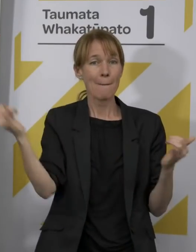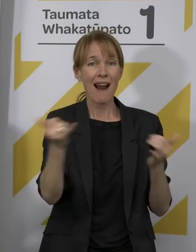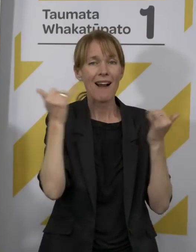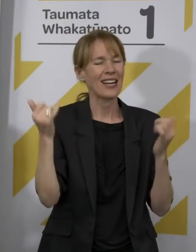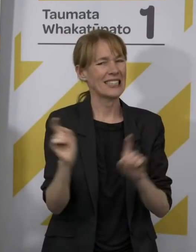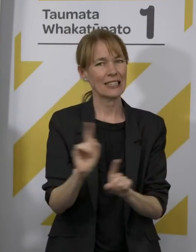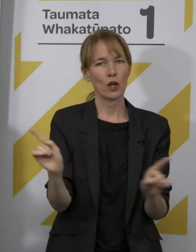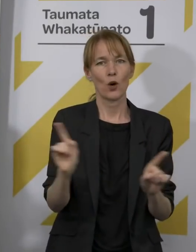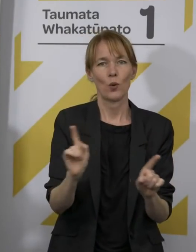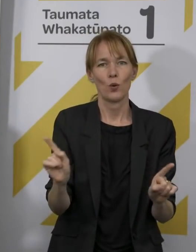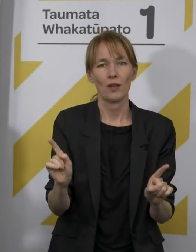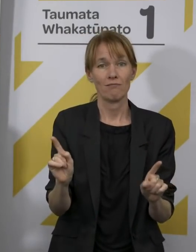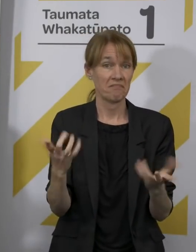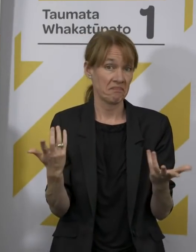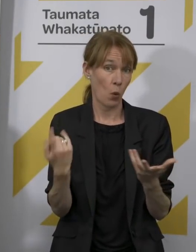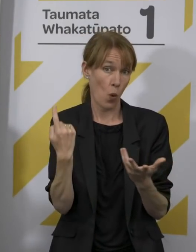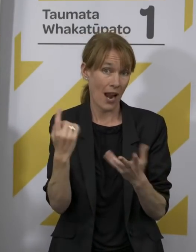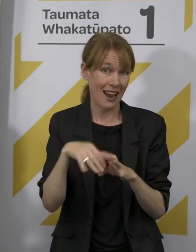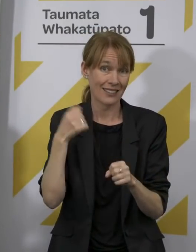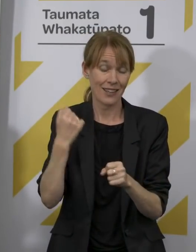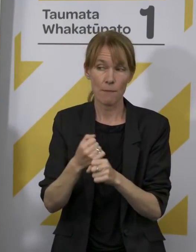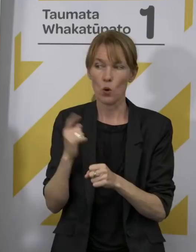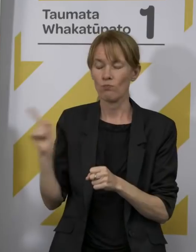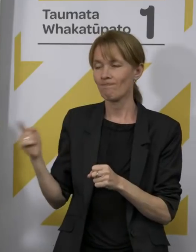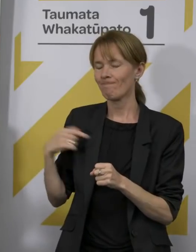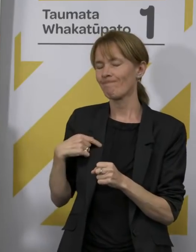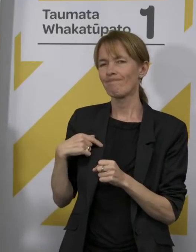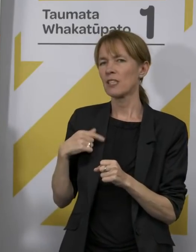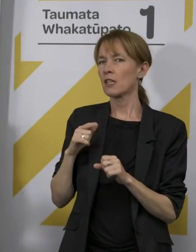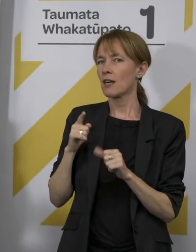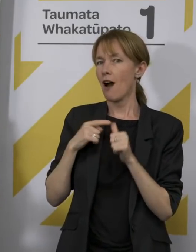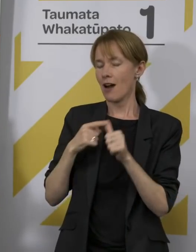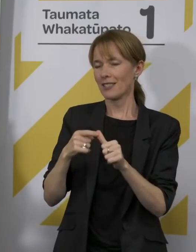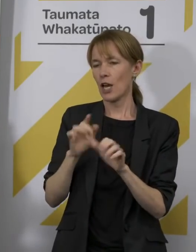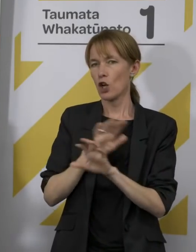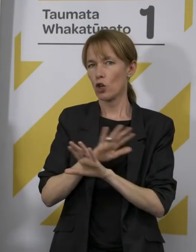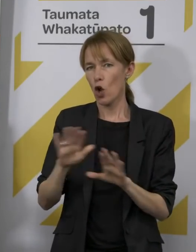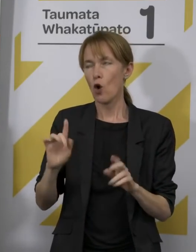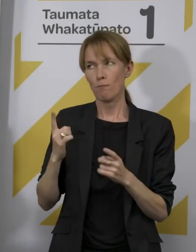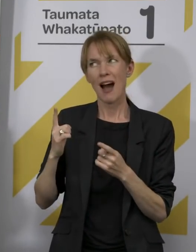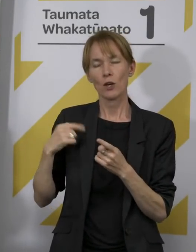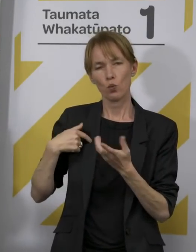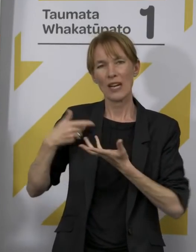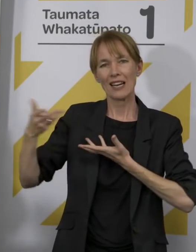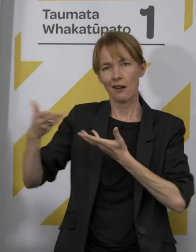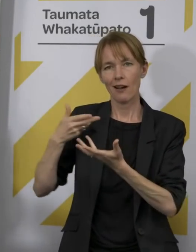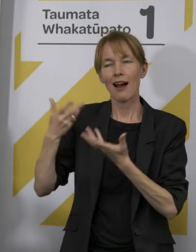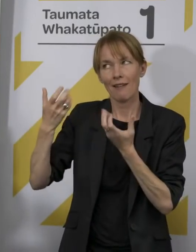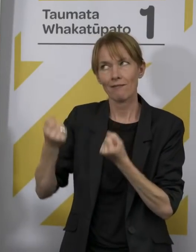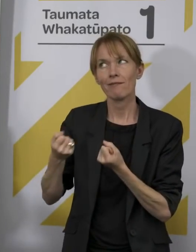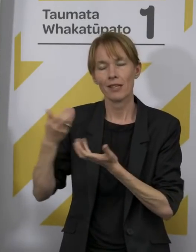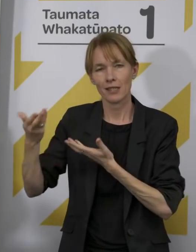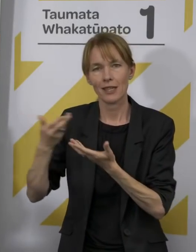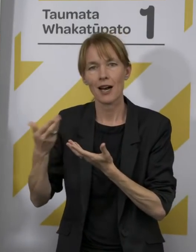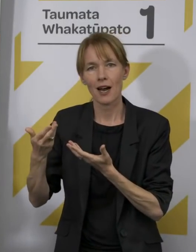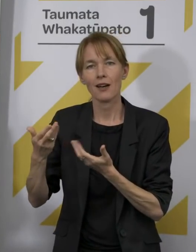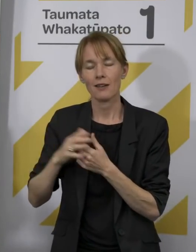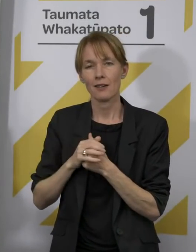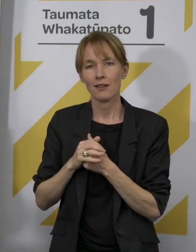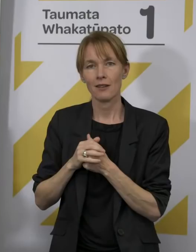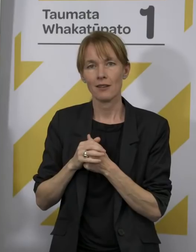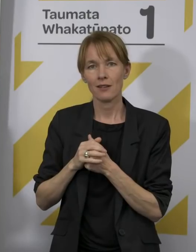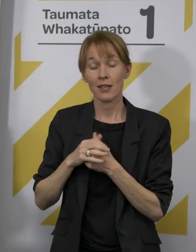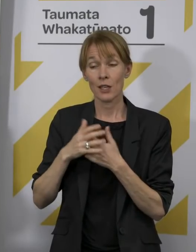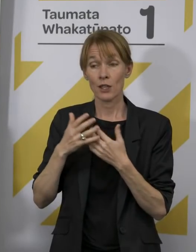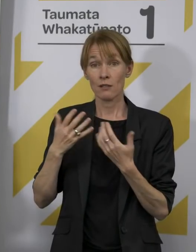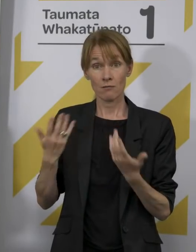at the moment, but all these things are obviously in discussion. The key thing is, and this has again served us well